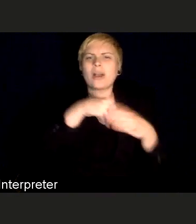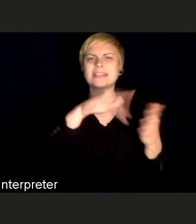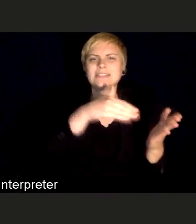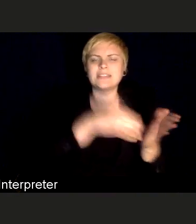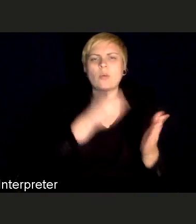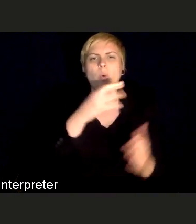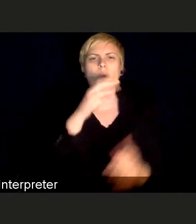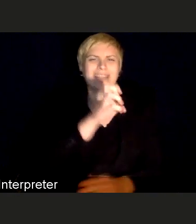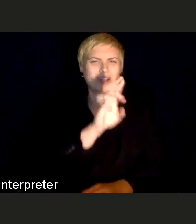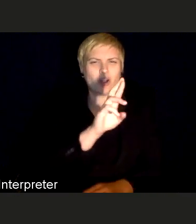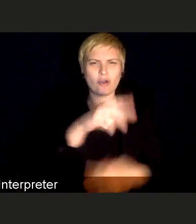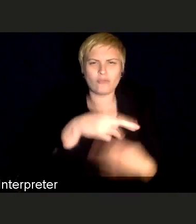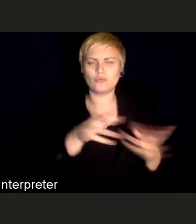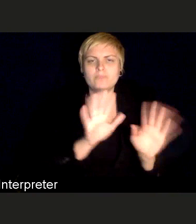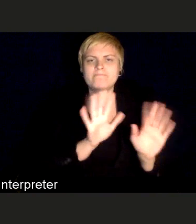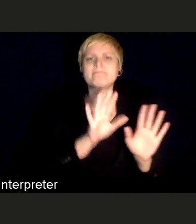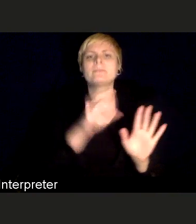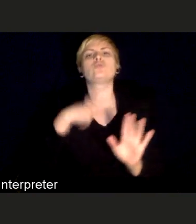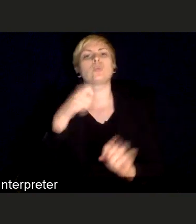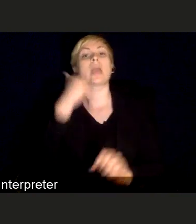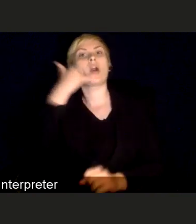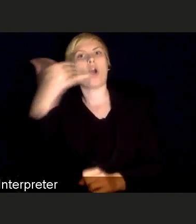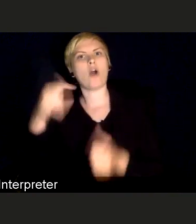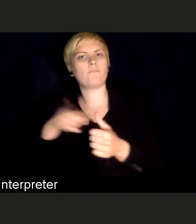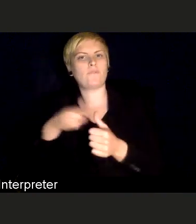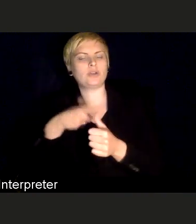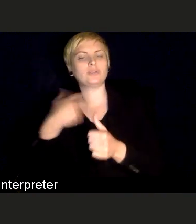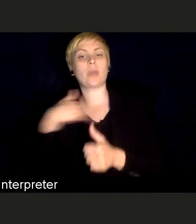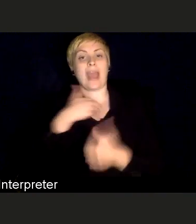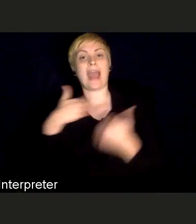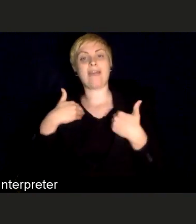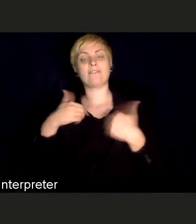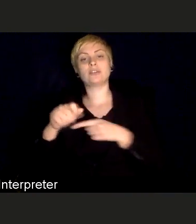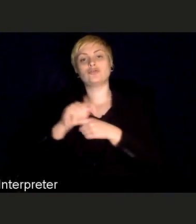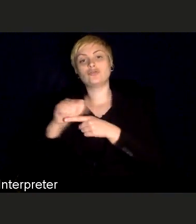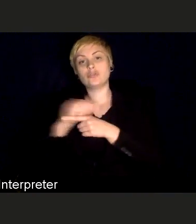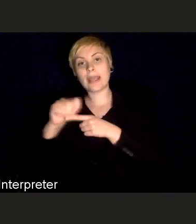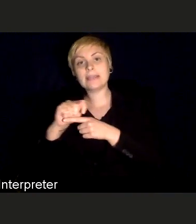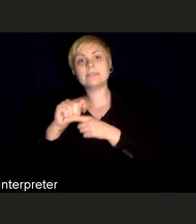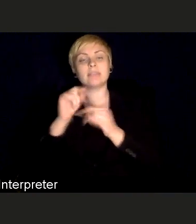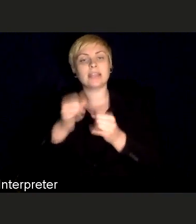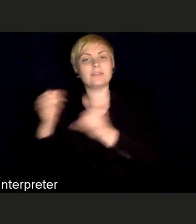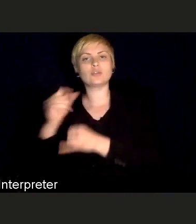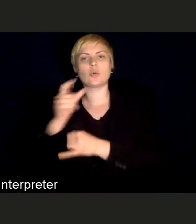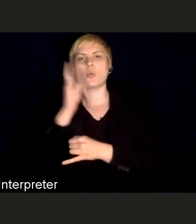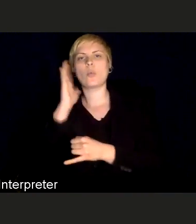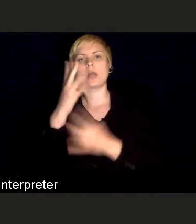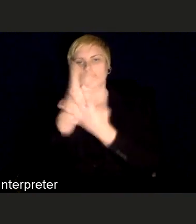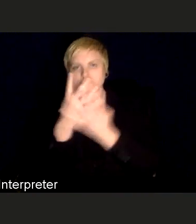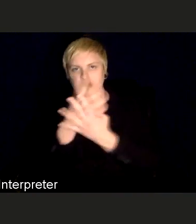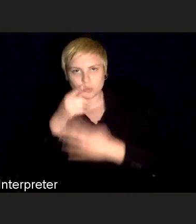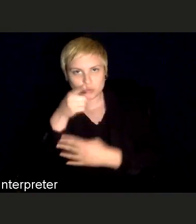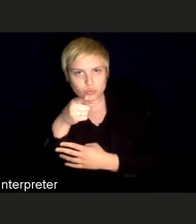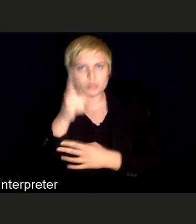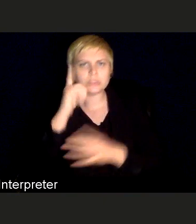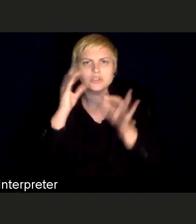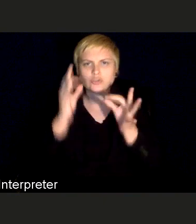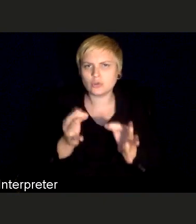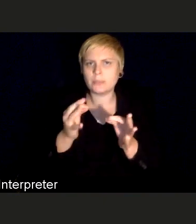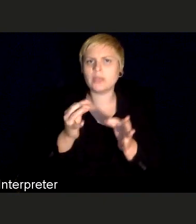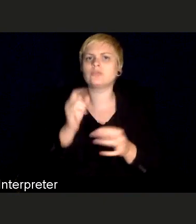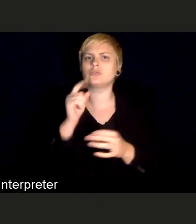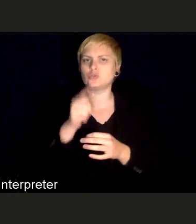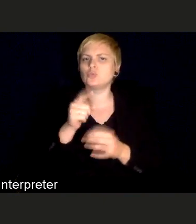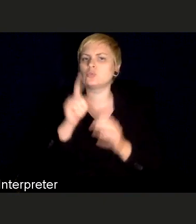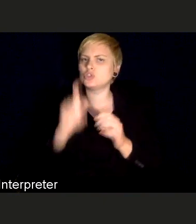call. We have trained providers at that line who will screen you and determine whether or not you require to move